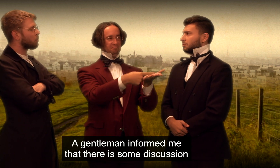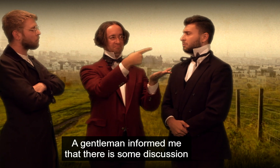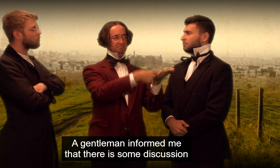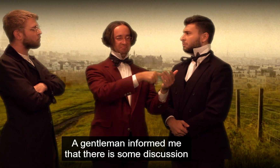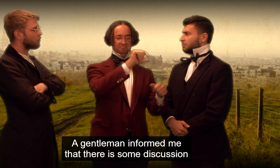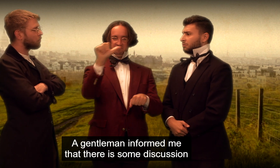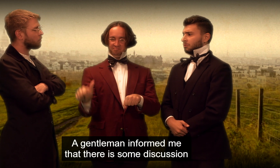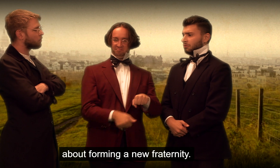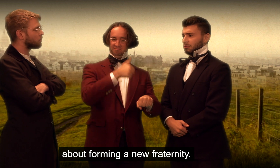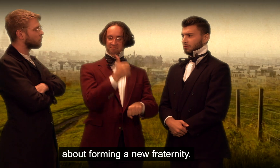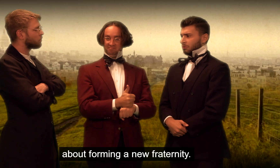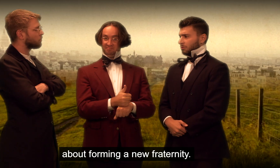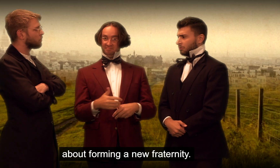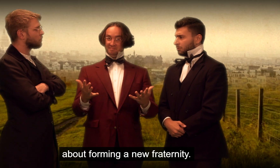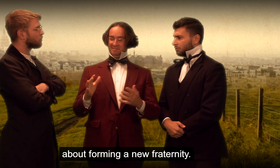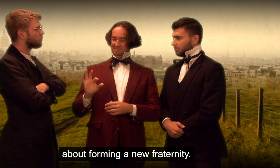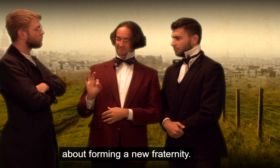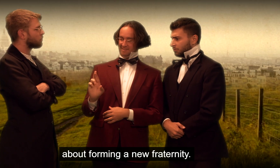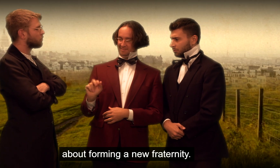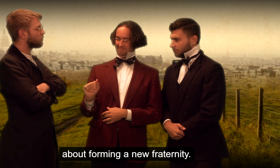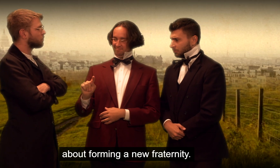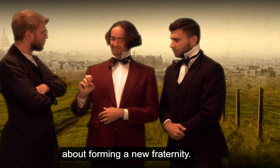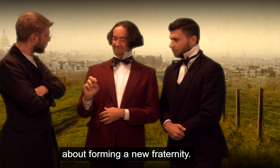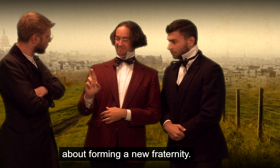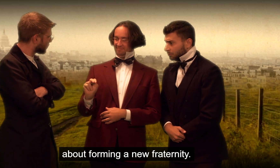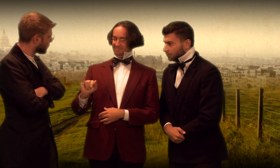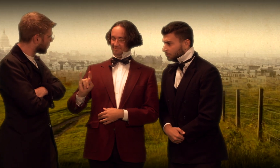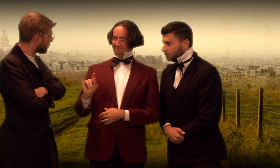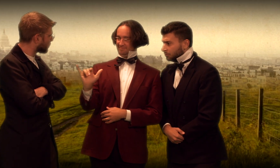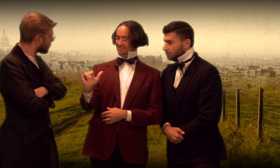some discussion about forming a new fraternity.